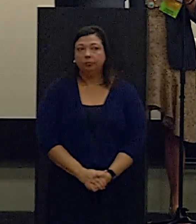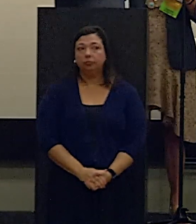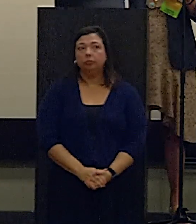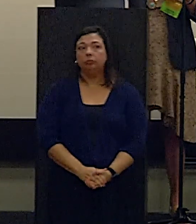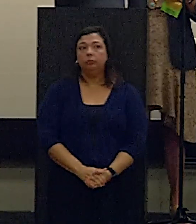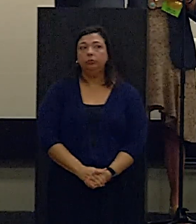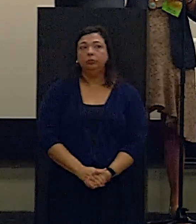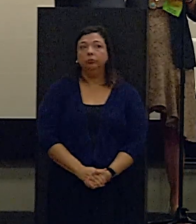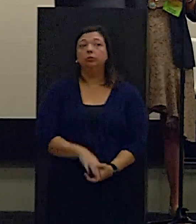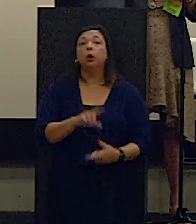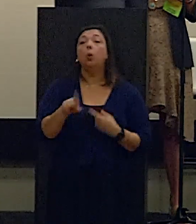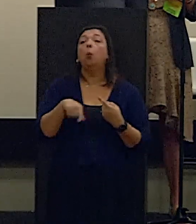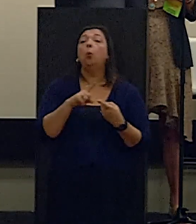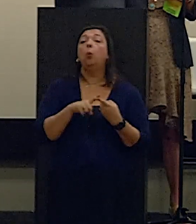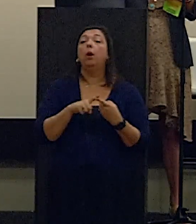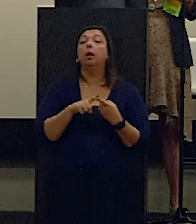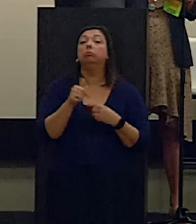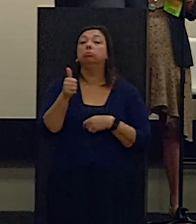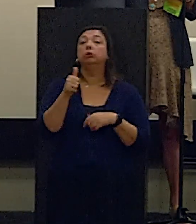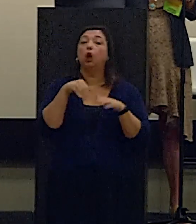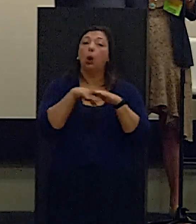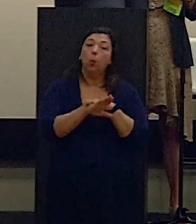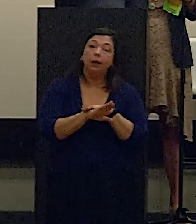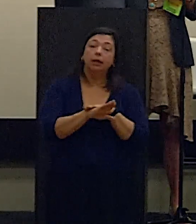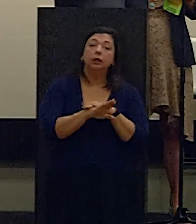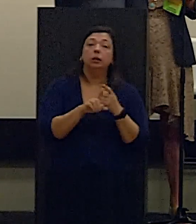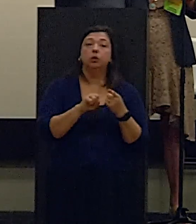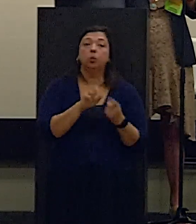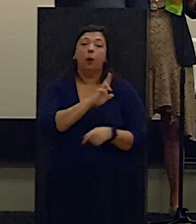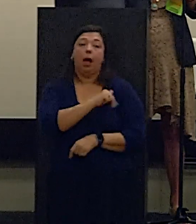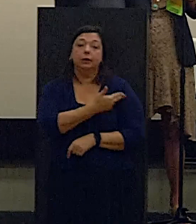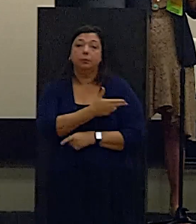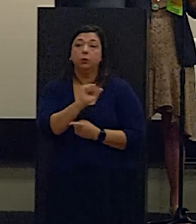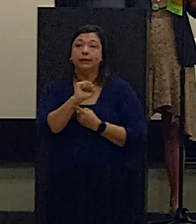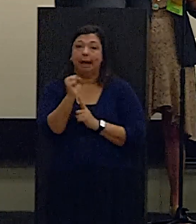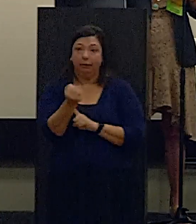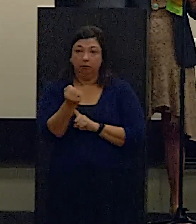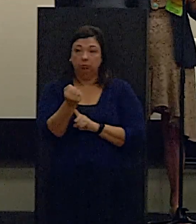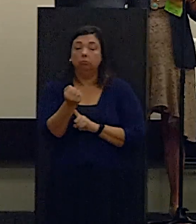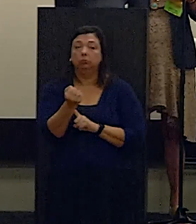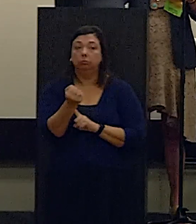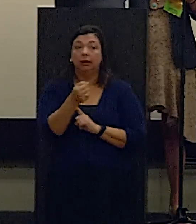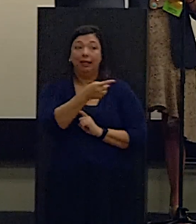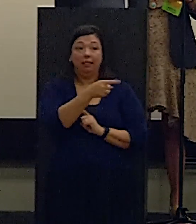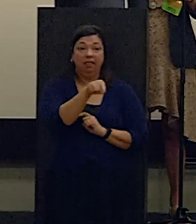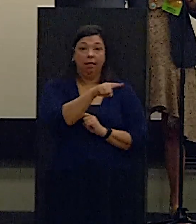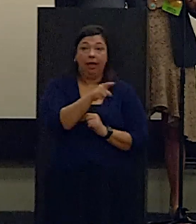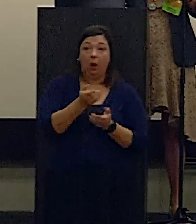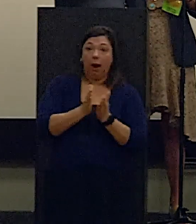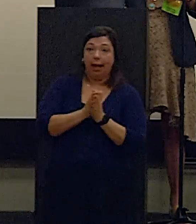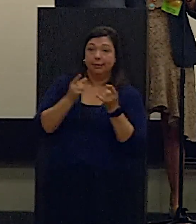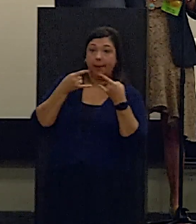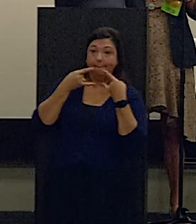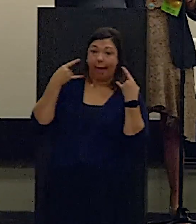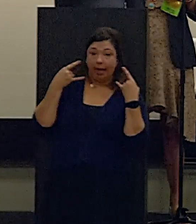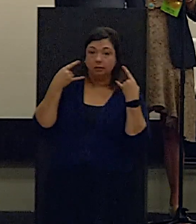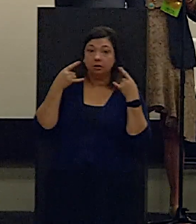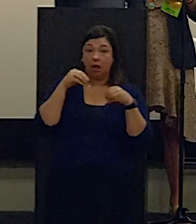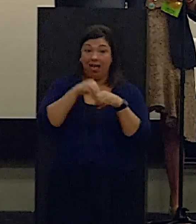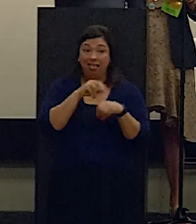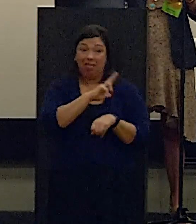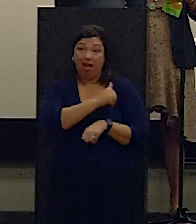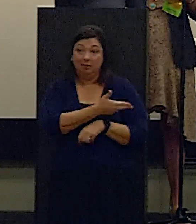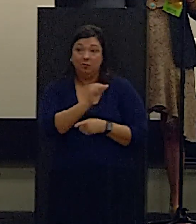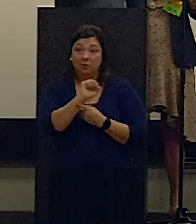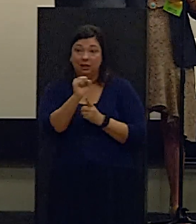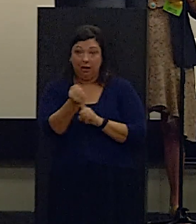end up having to go into that hospital setting, they're asking you to wear a mask in that hospital